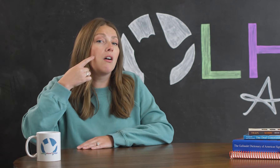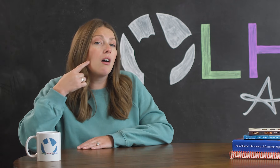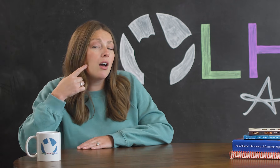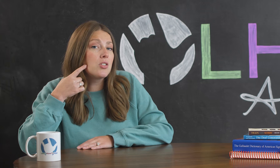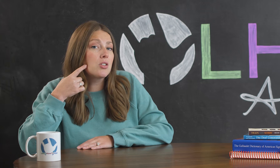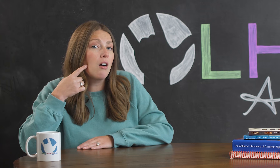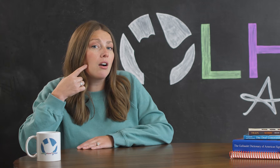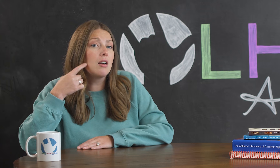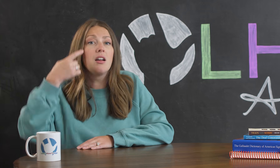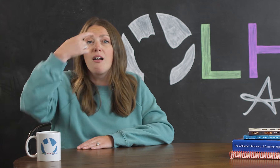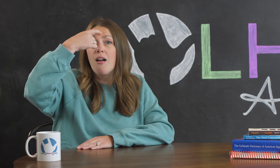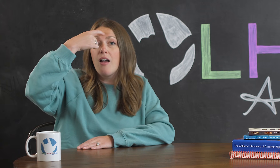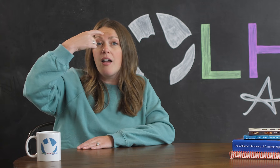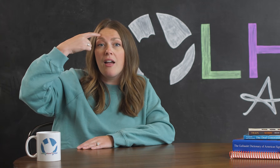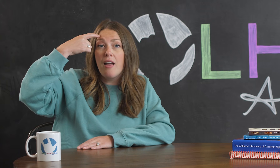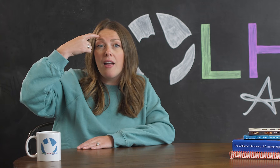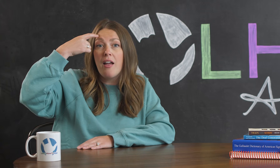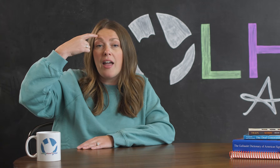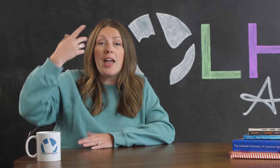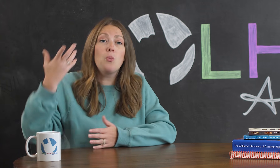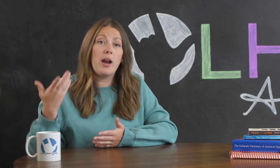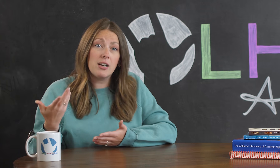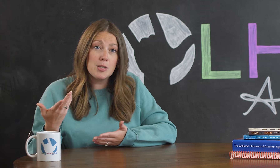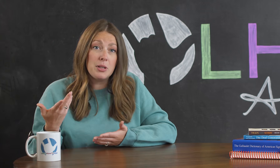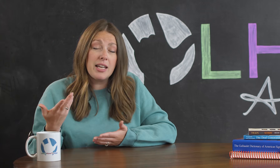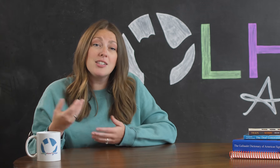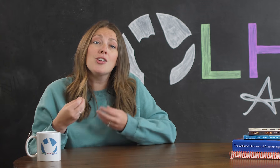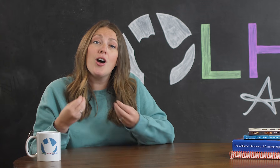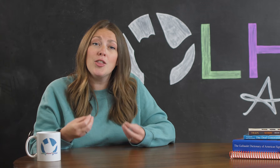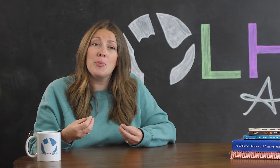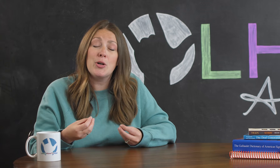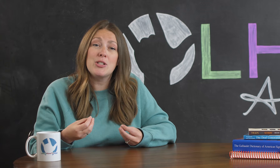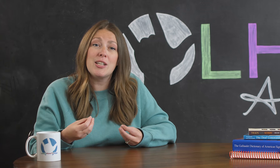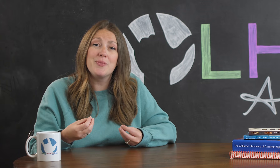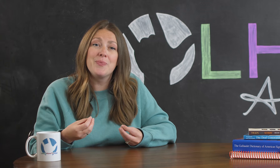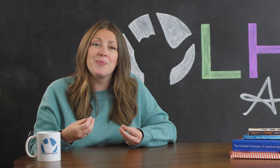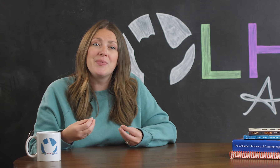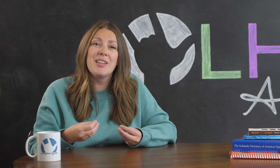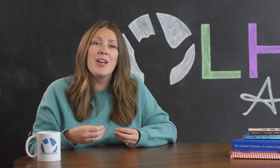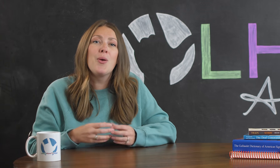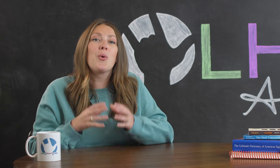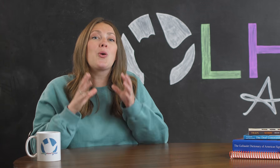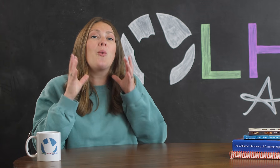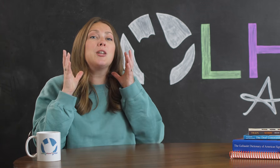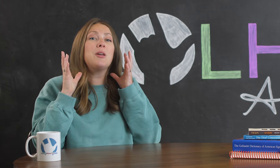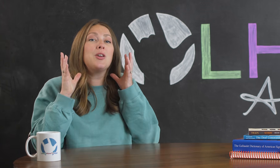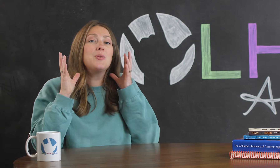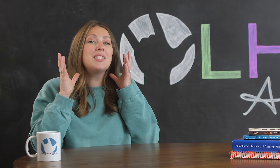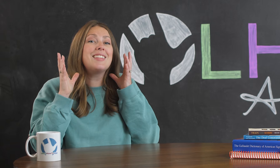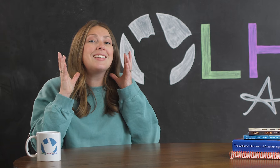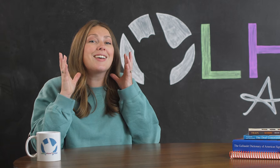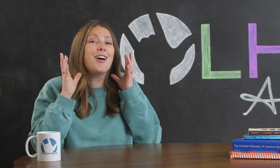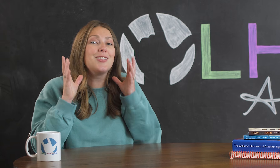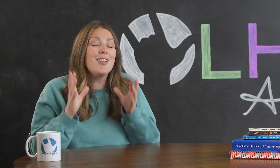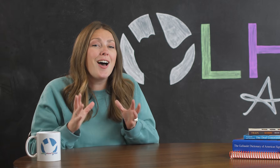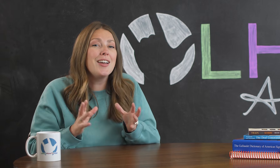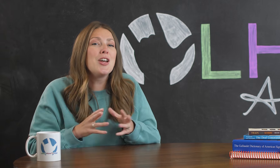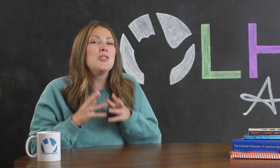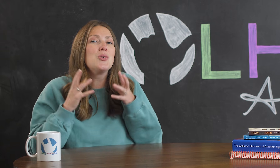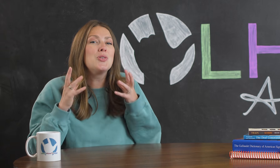a scar and where it's placed on the person. We're going to be using these a lot, so